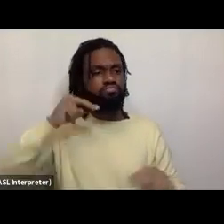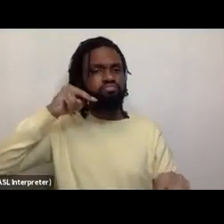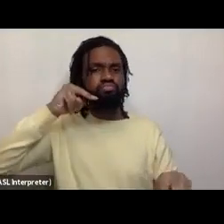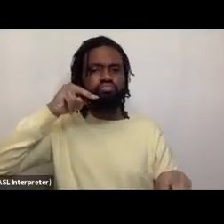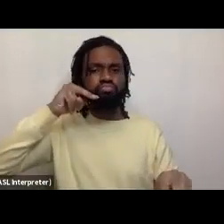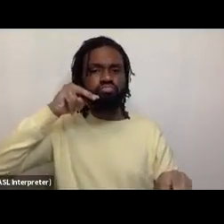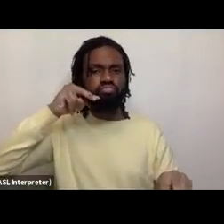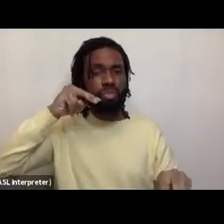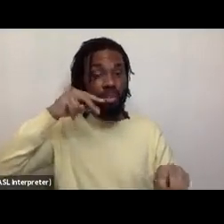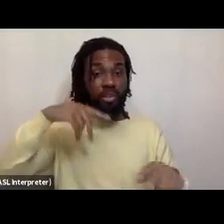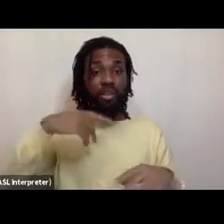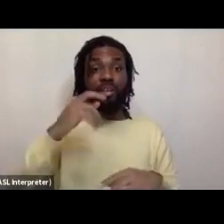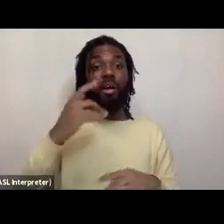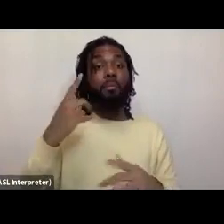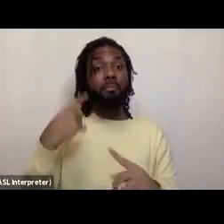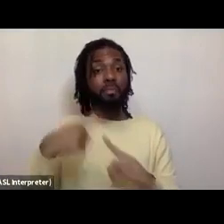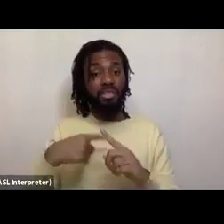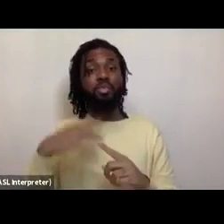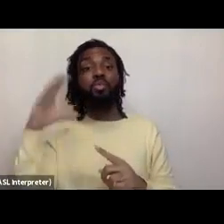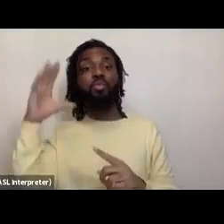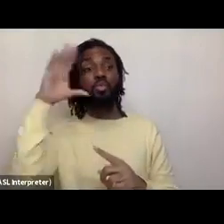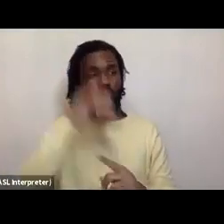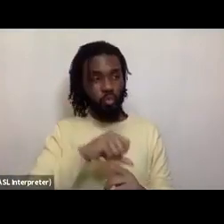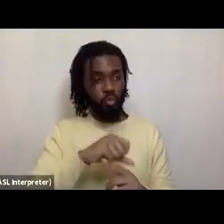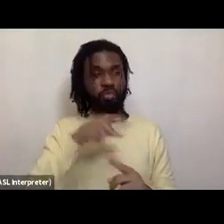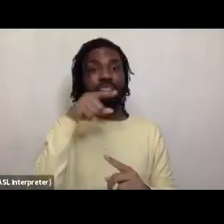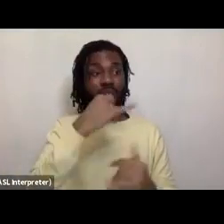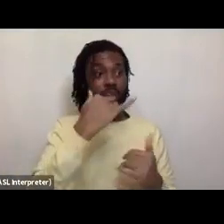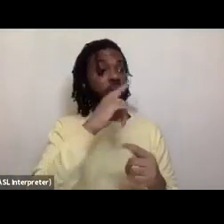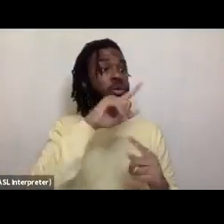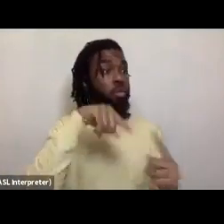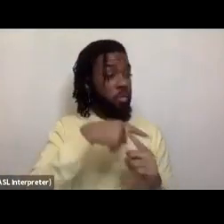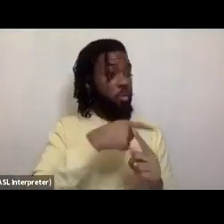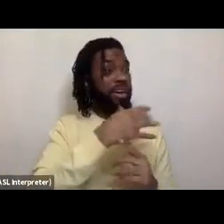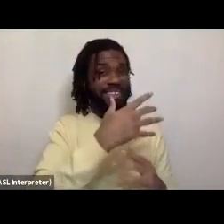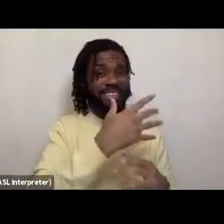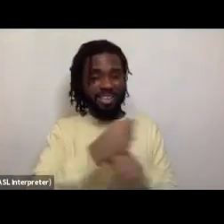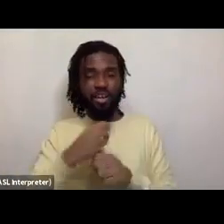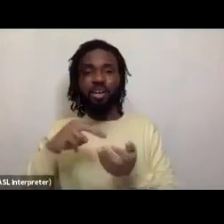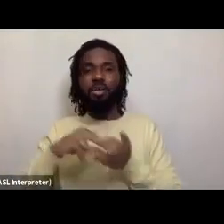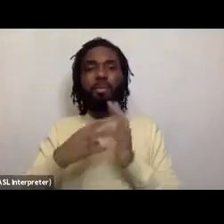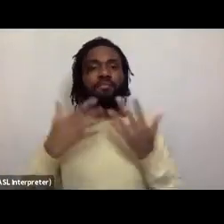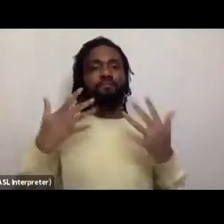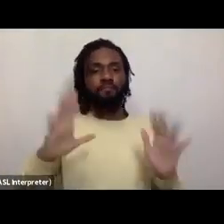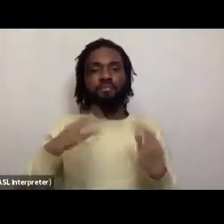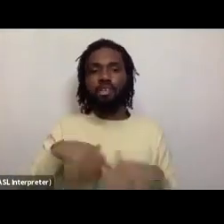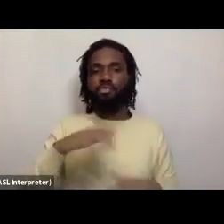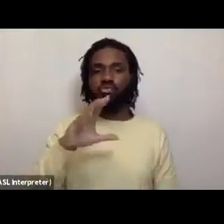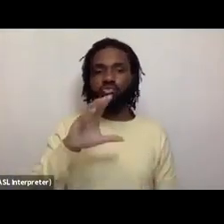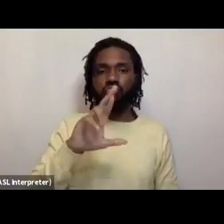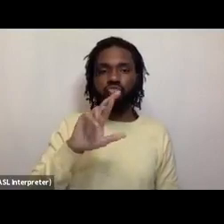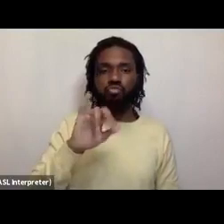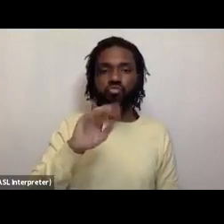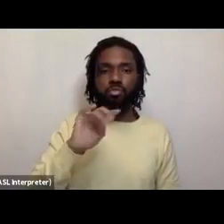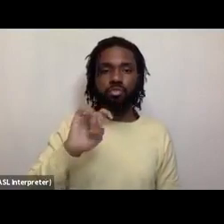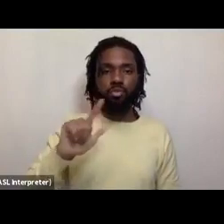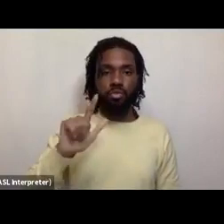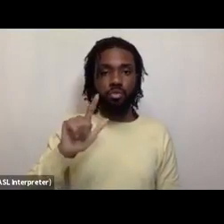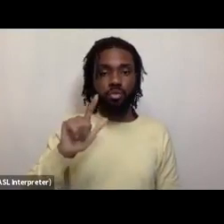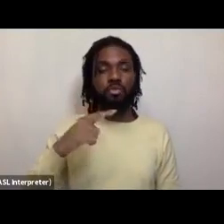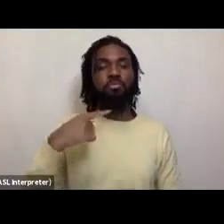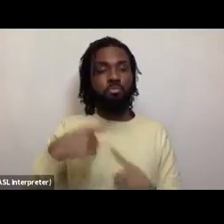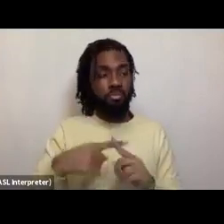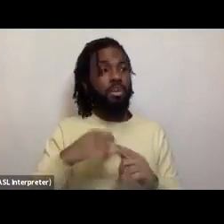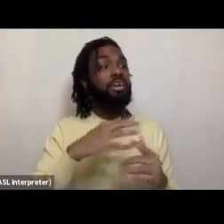the presumption of criminality that's attached to them and used to justify that